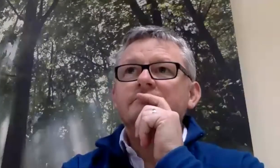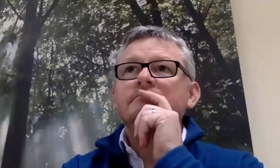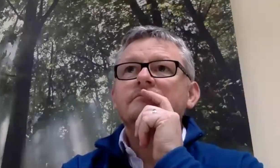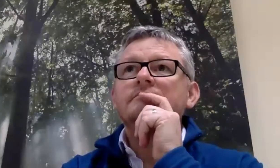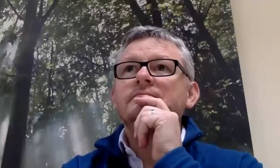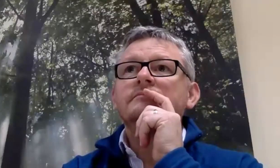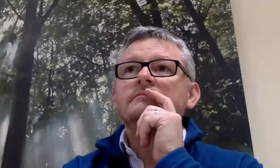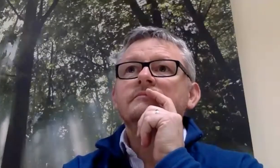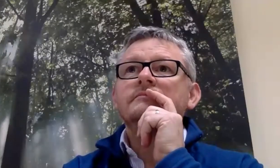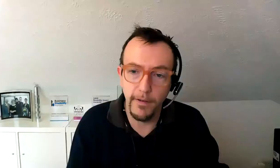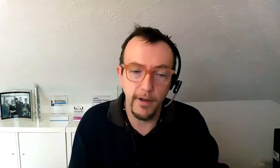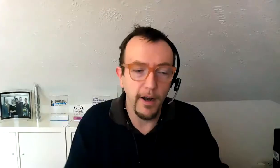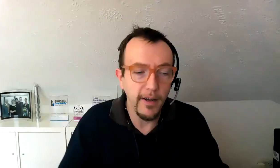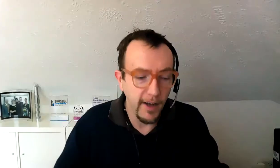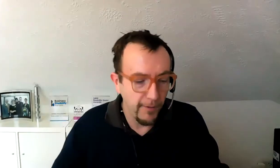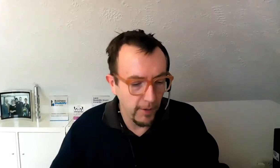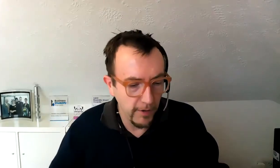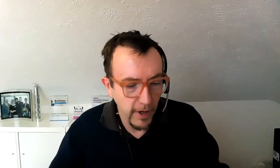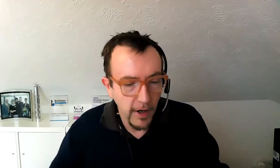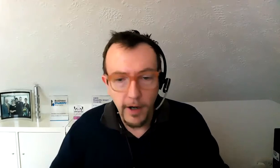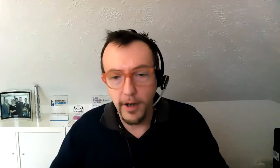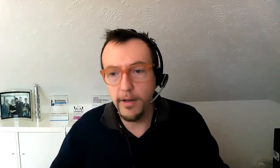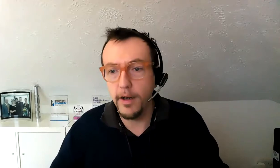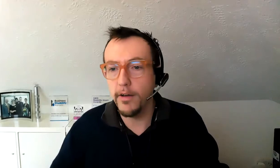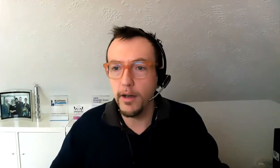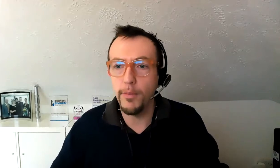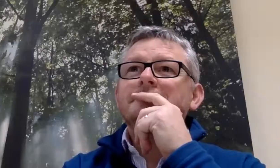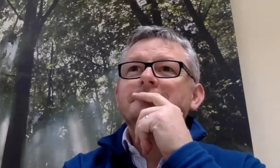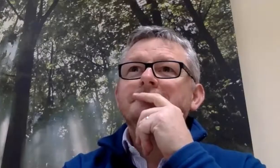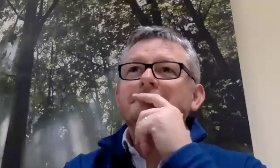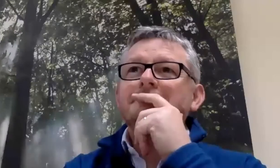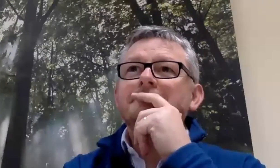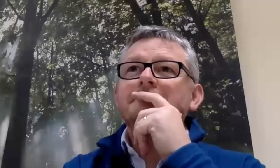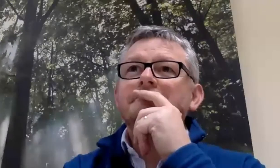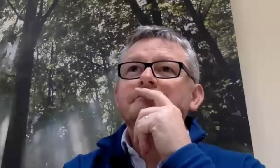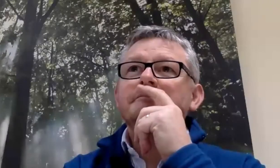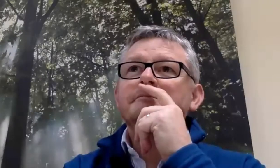So Joseph, welcome. Delighted to have you with us. Can you tell us a little bit more about SignPost?